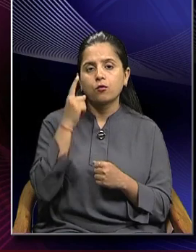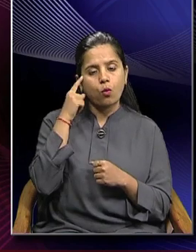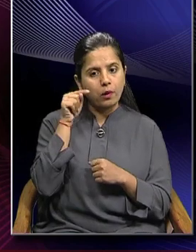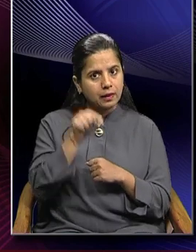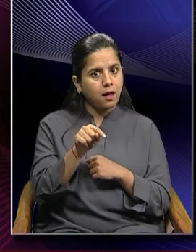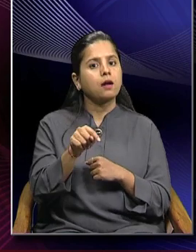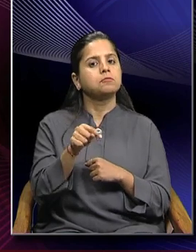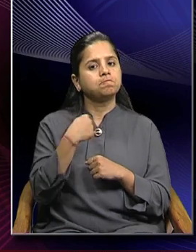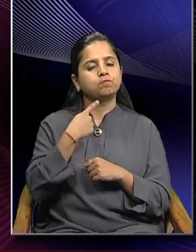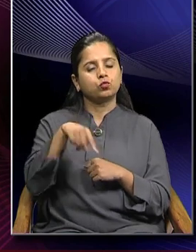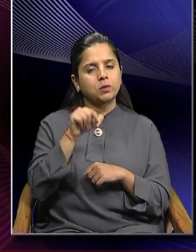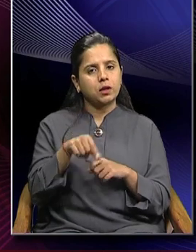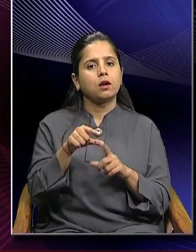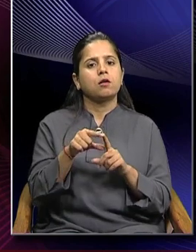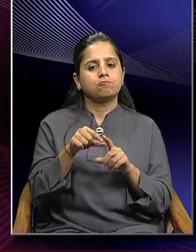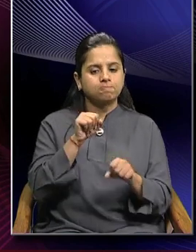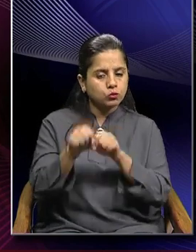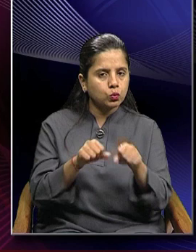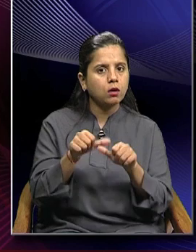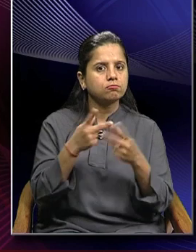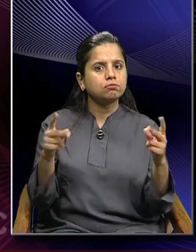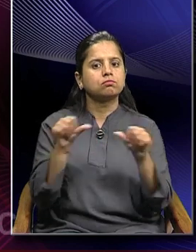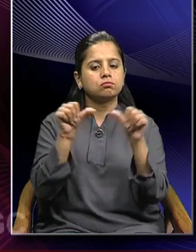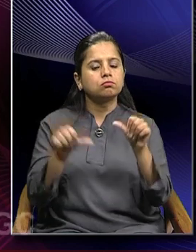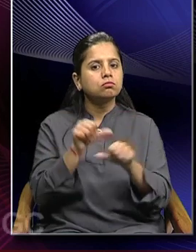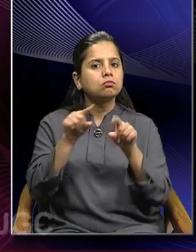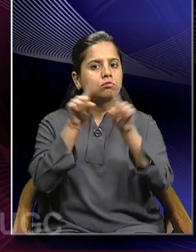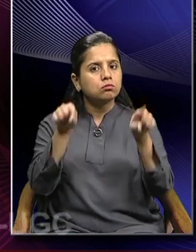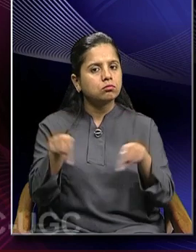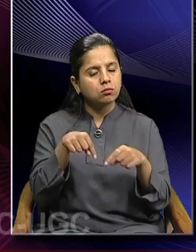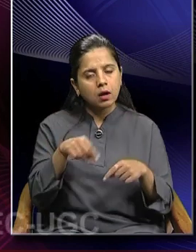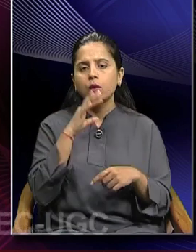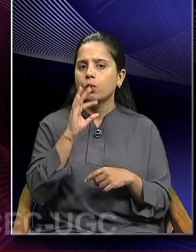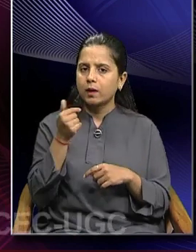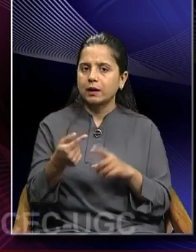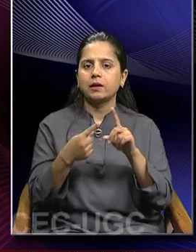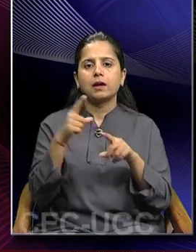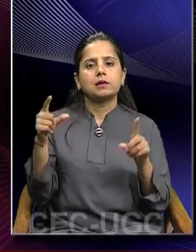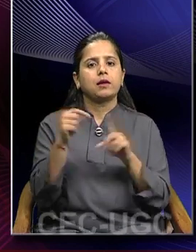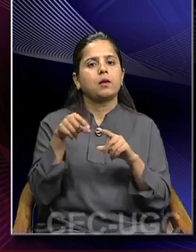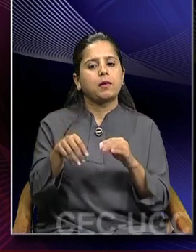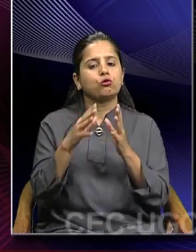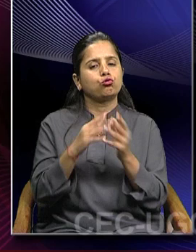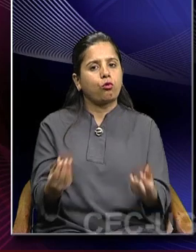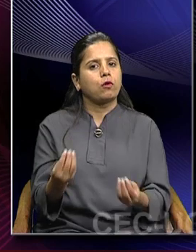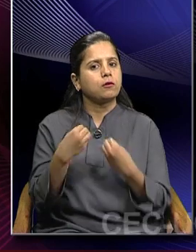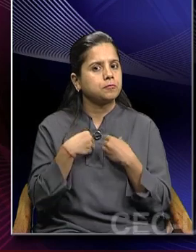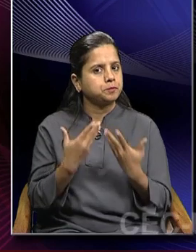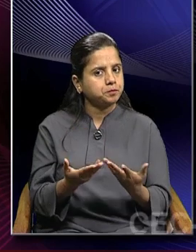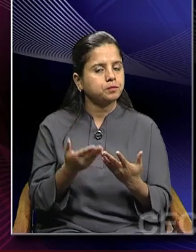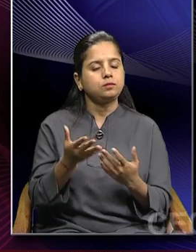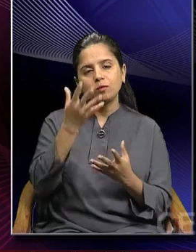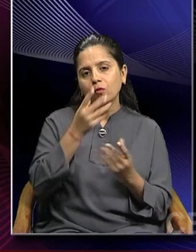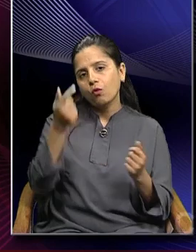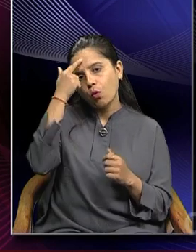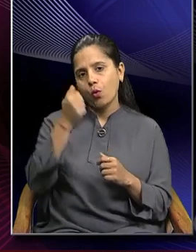need an operational framework, and here this TCP principle is coming as a remedy to us in order to solve our